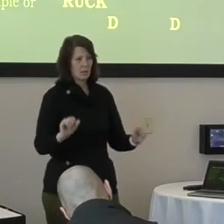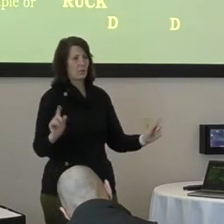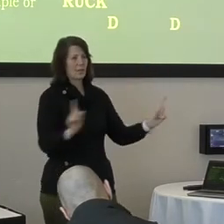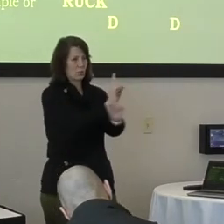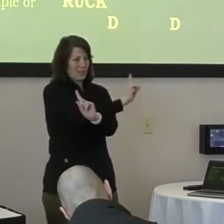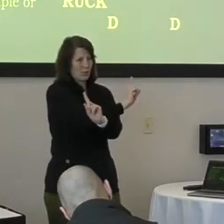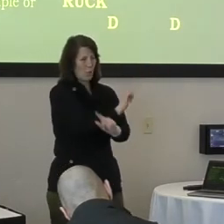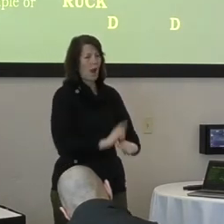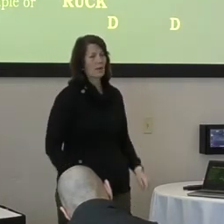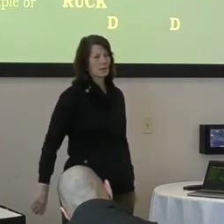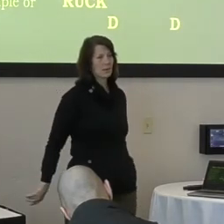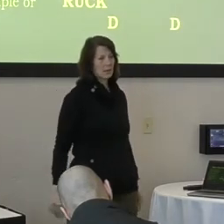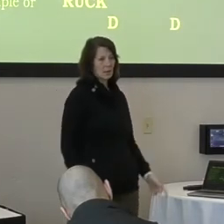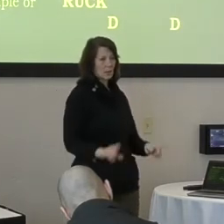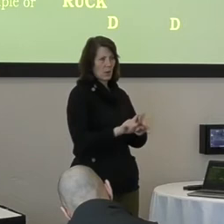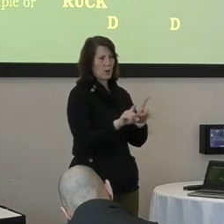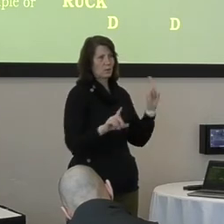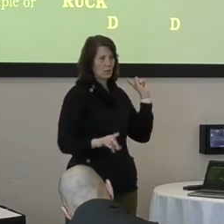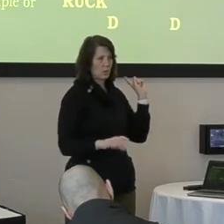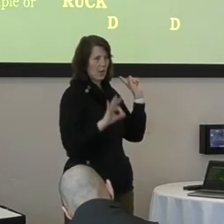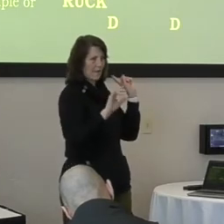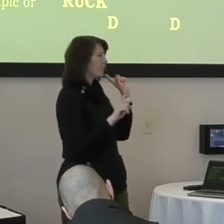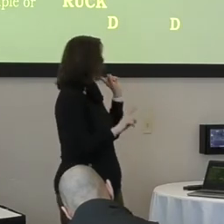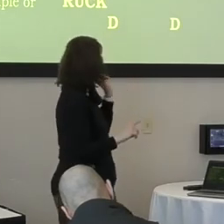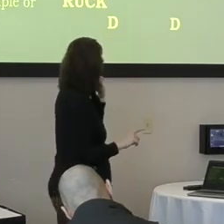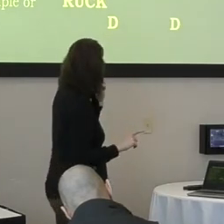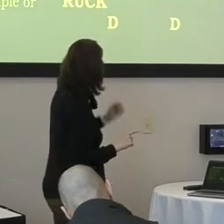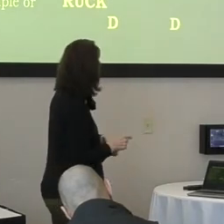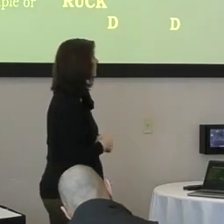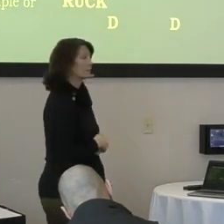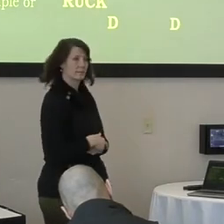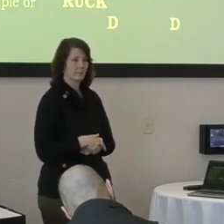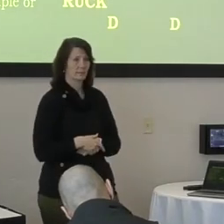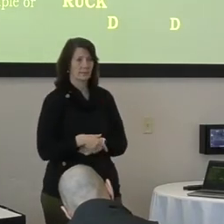crisscross. What could you also do with F1 if you didn't want him to get the ball?